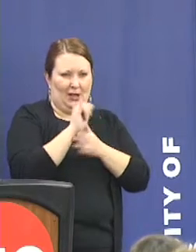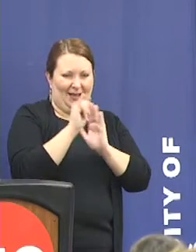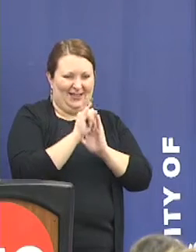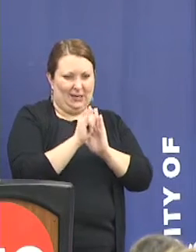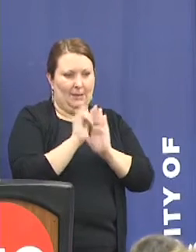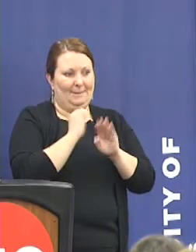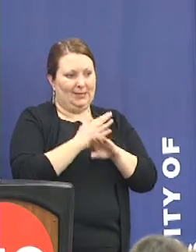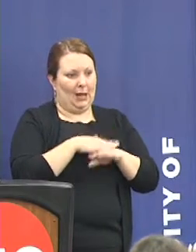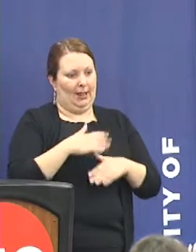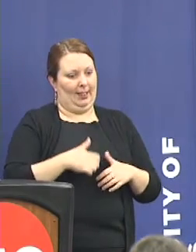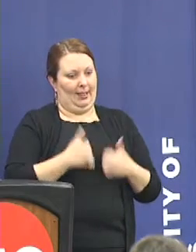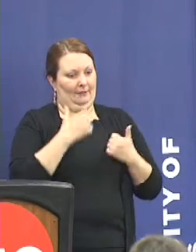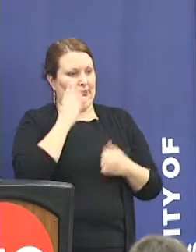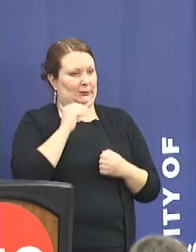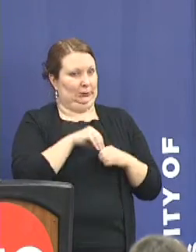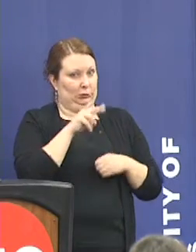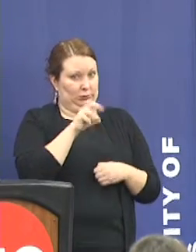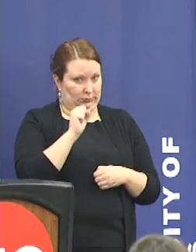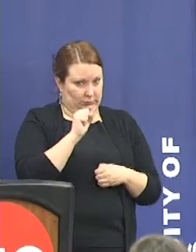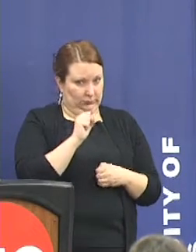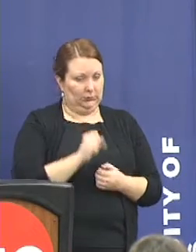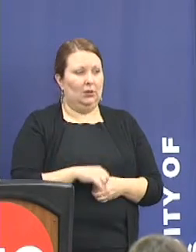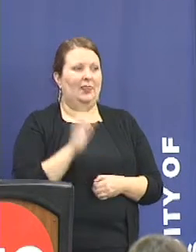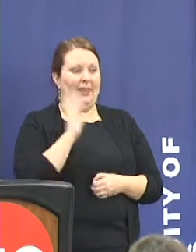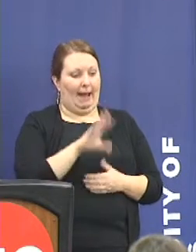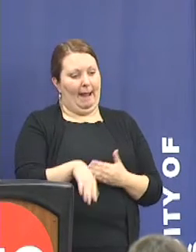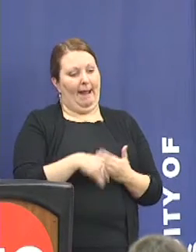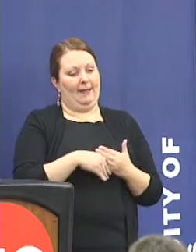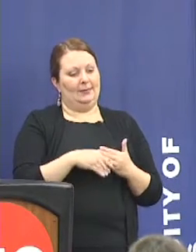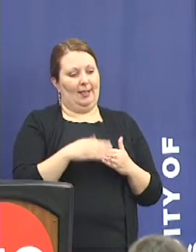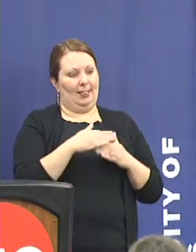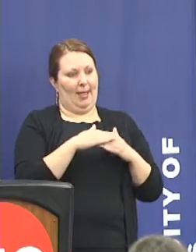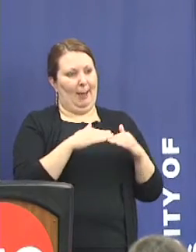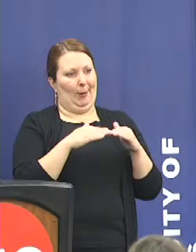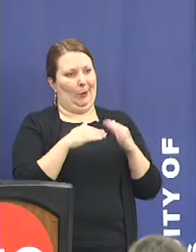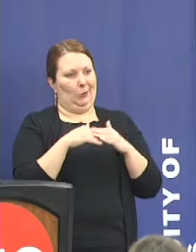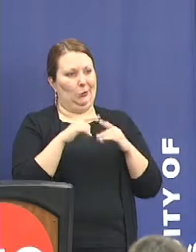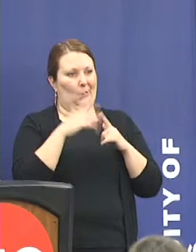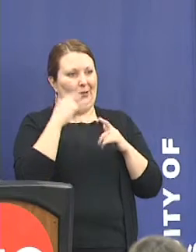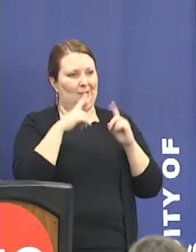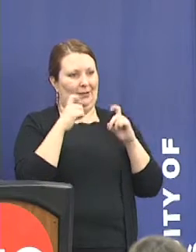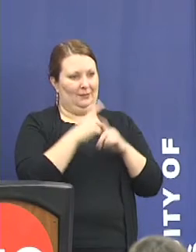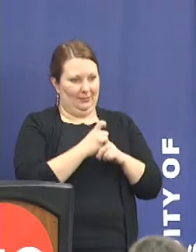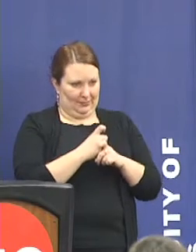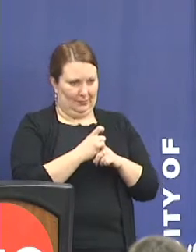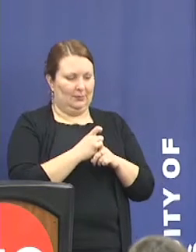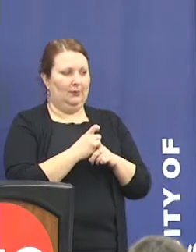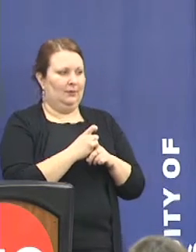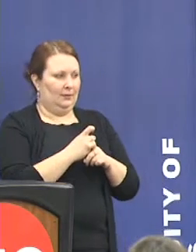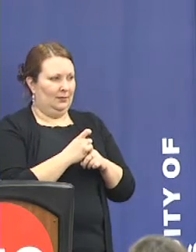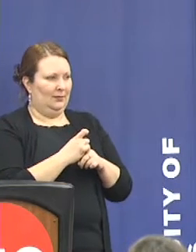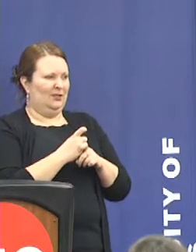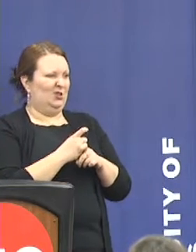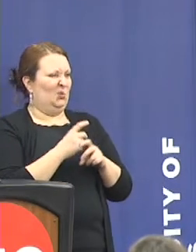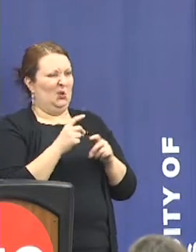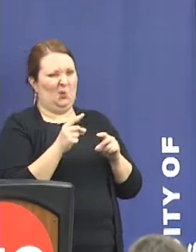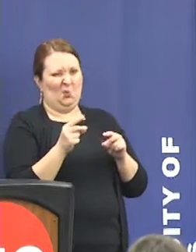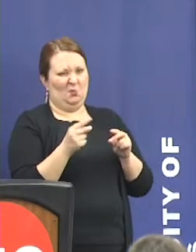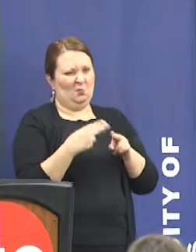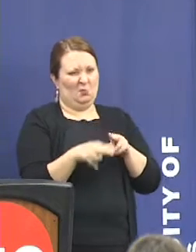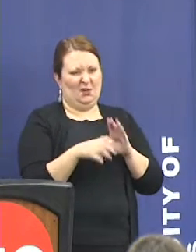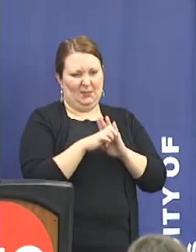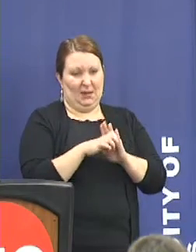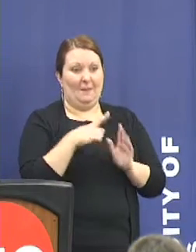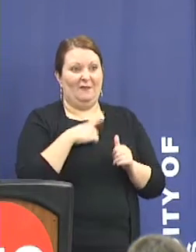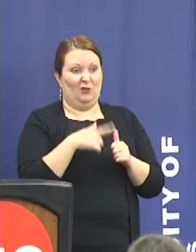the U.S., right? So that adds another layer to the complexity of this. And, you know, I'll just give a really quick example.